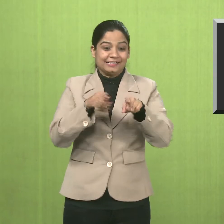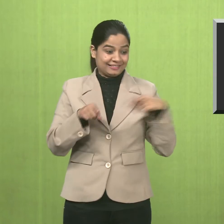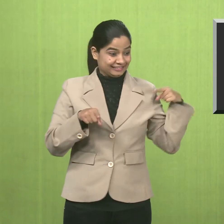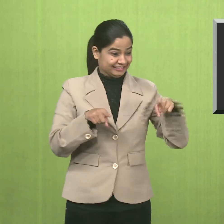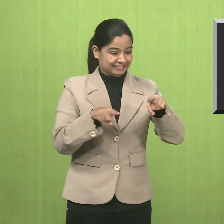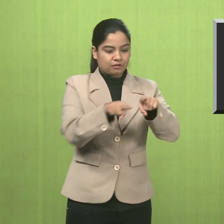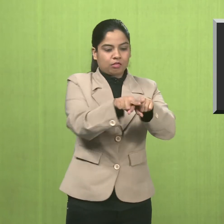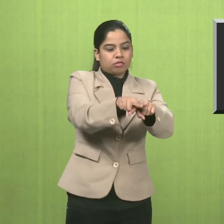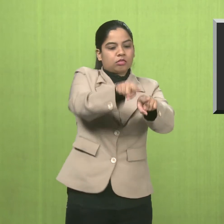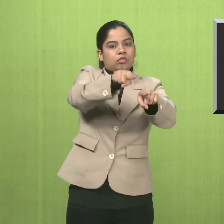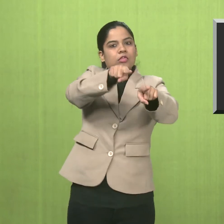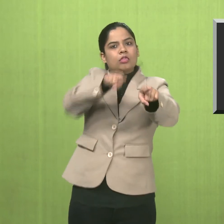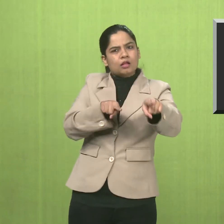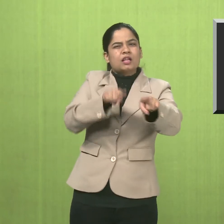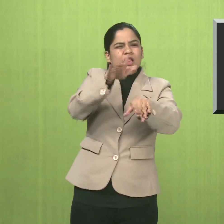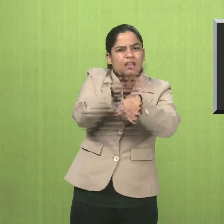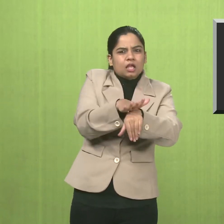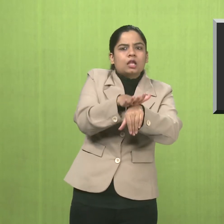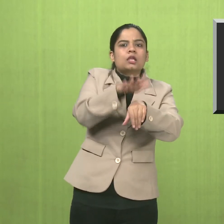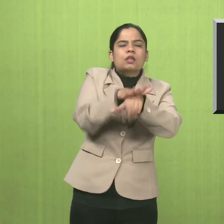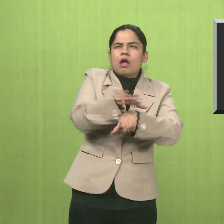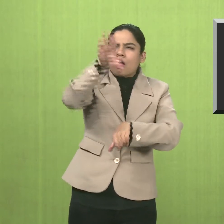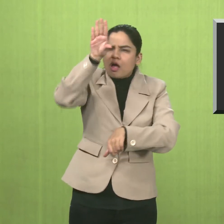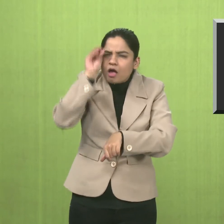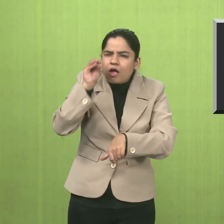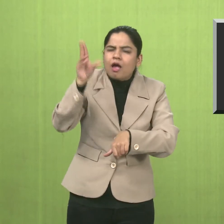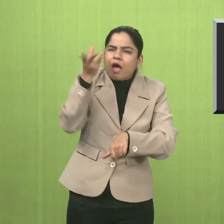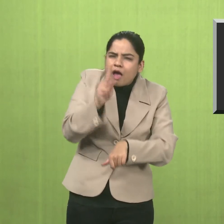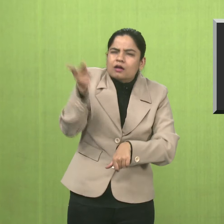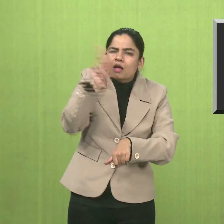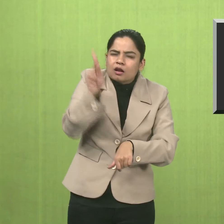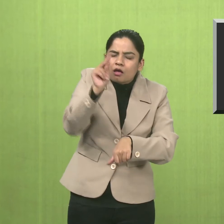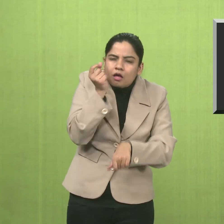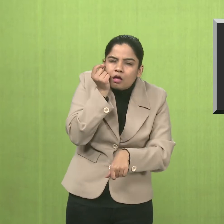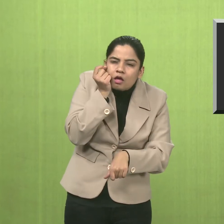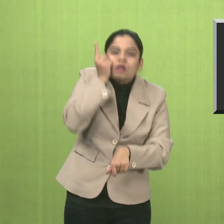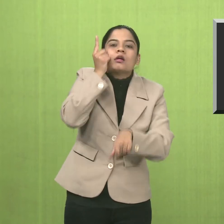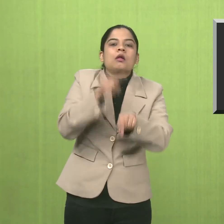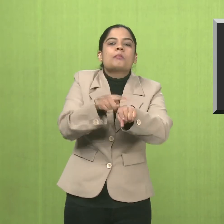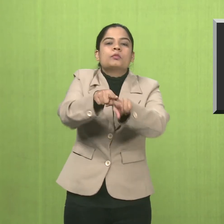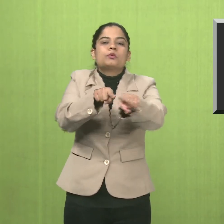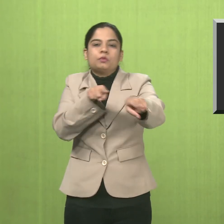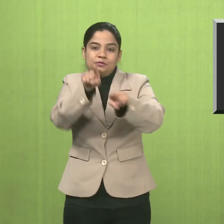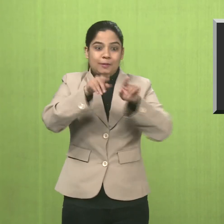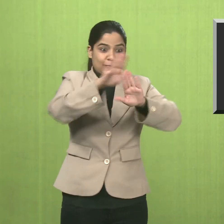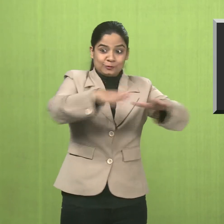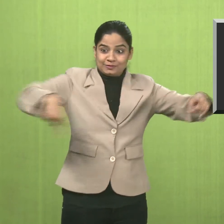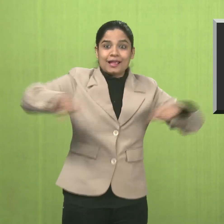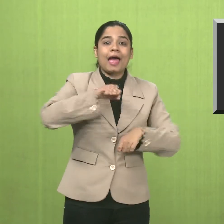general children. They are a little behind when it comes to the children of their age. It takes a little while for them